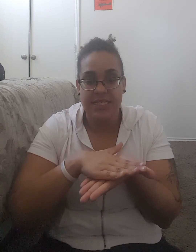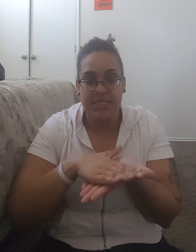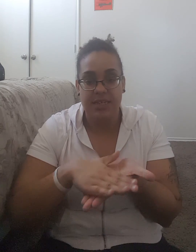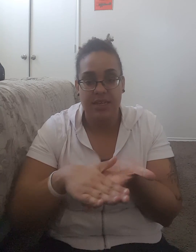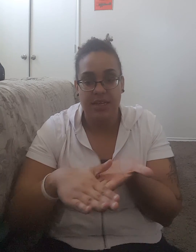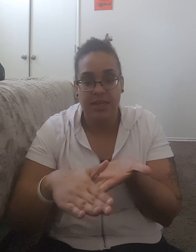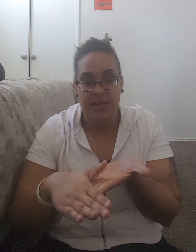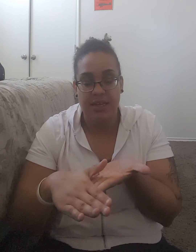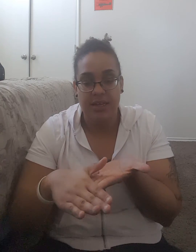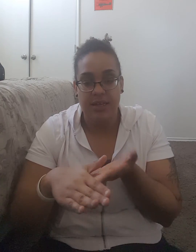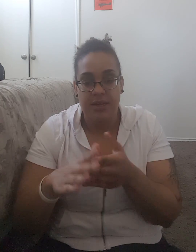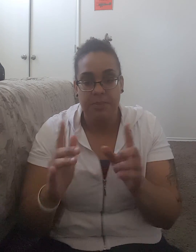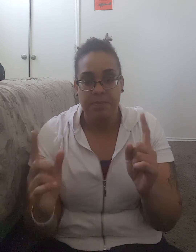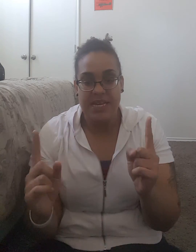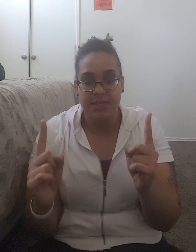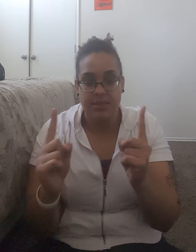nice, meet,